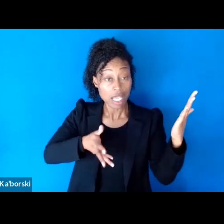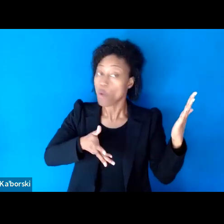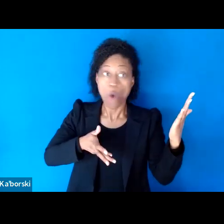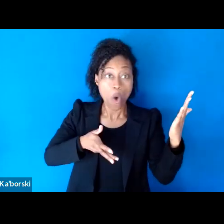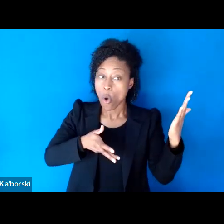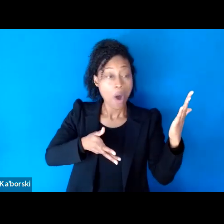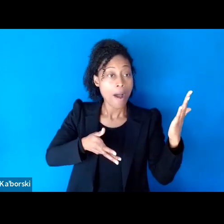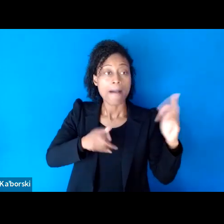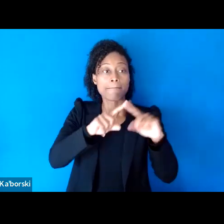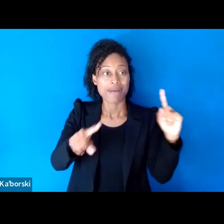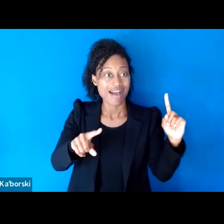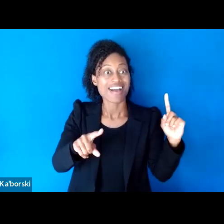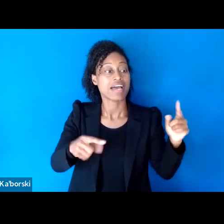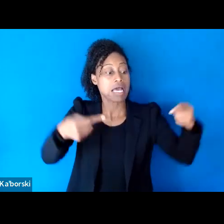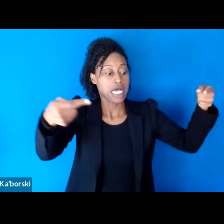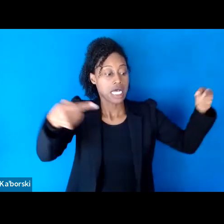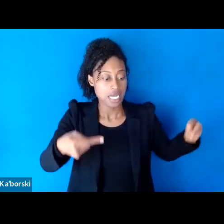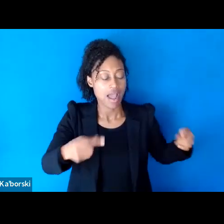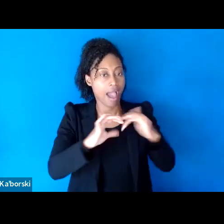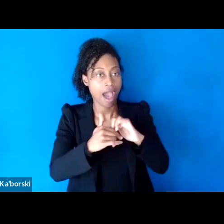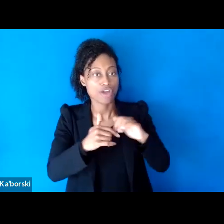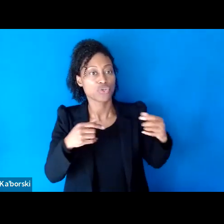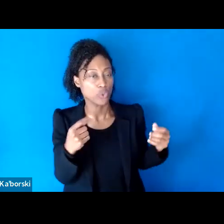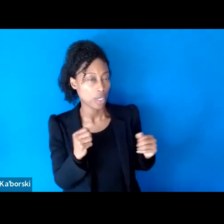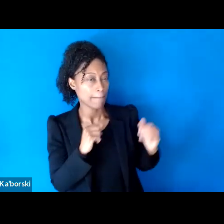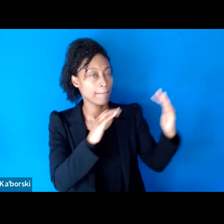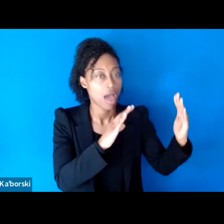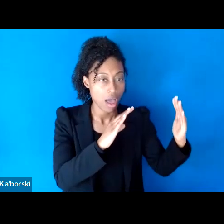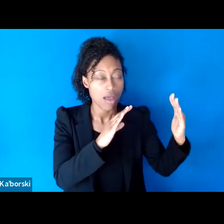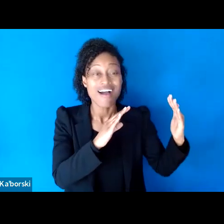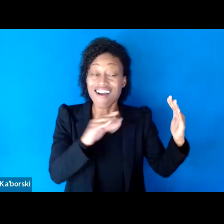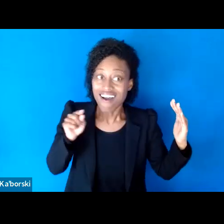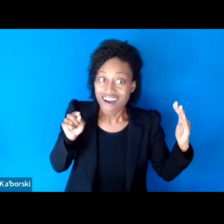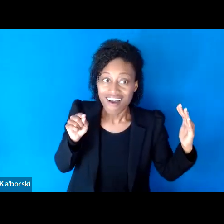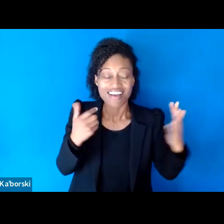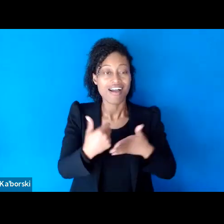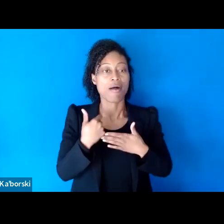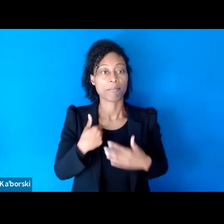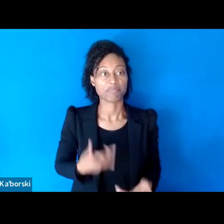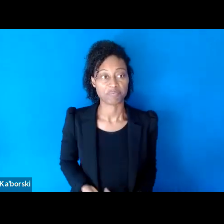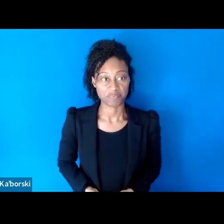also has ways to combat them. So it gives a